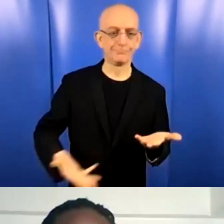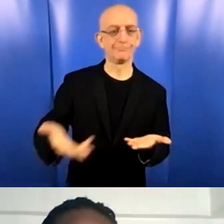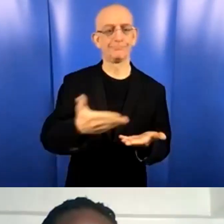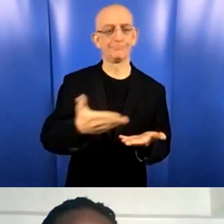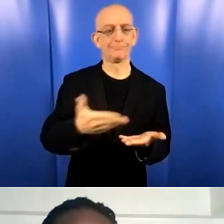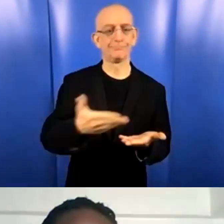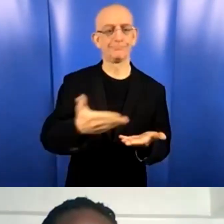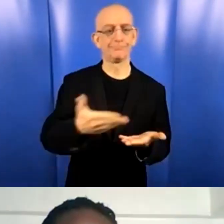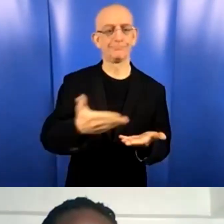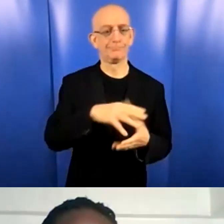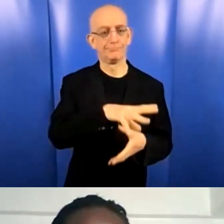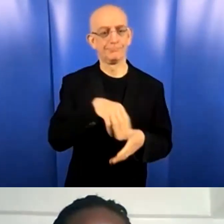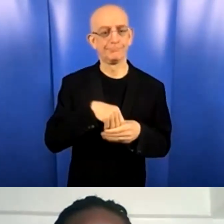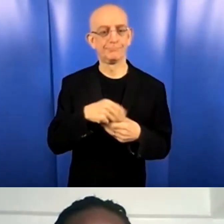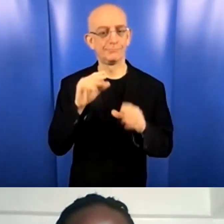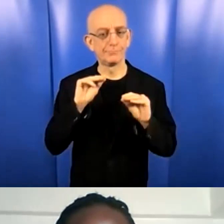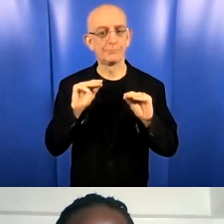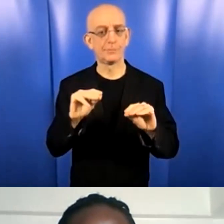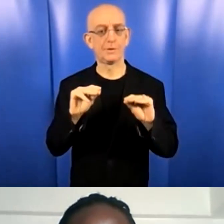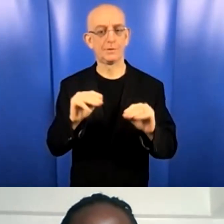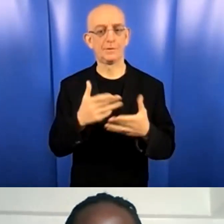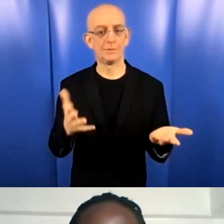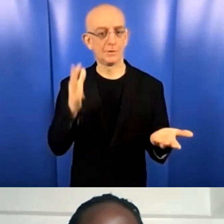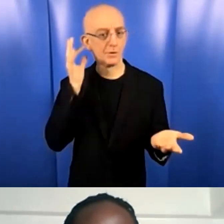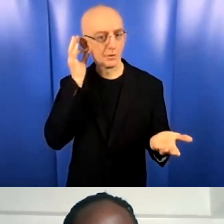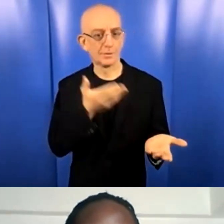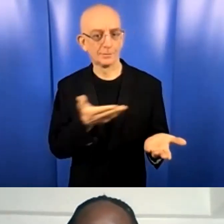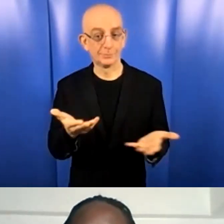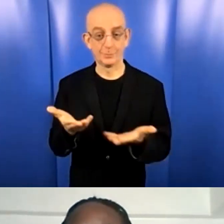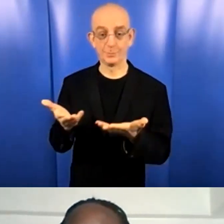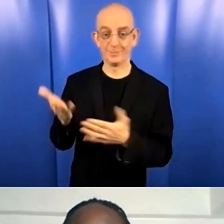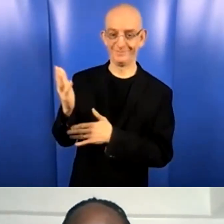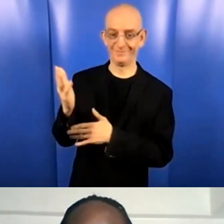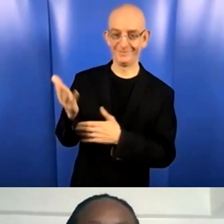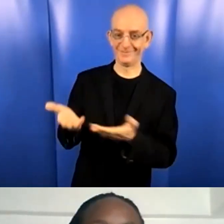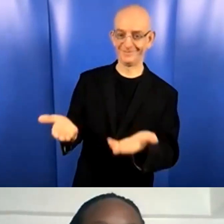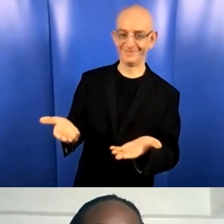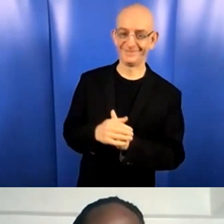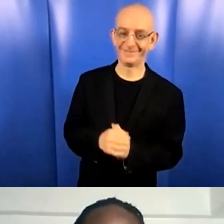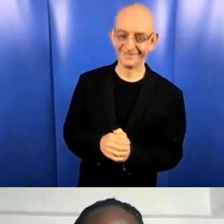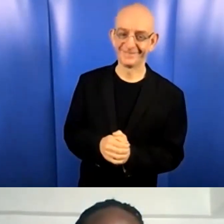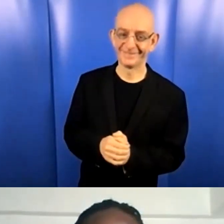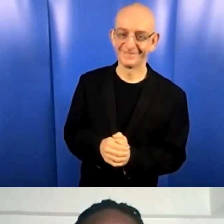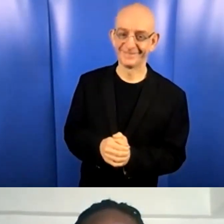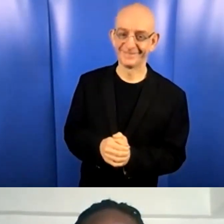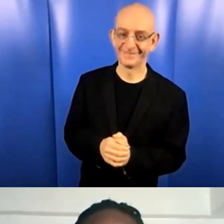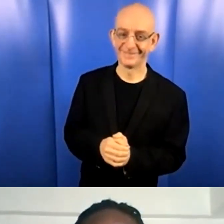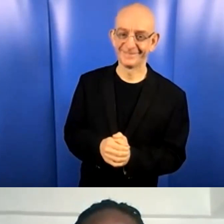generation. So we look forward very much to hearing from you, Maria. Over to you. Thank you.